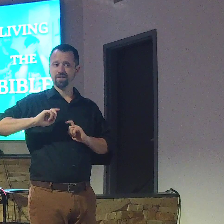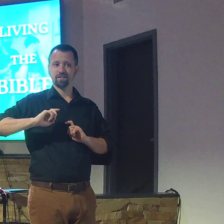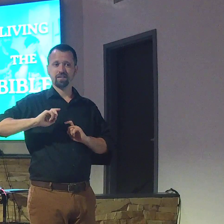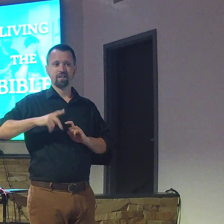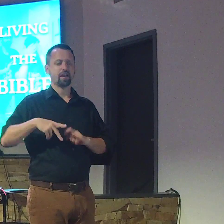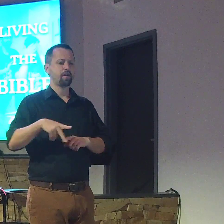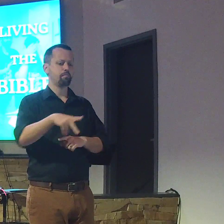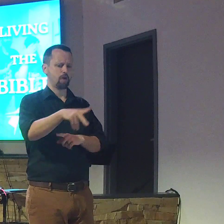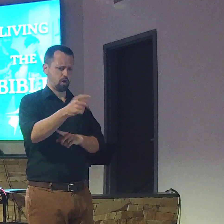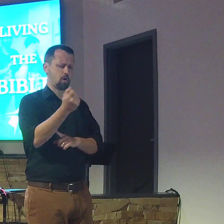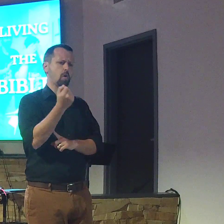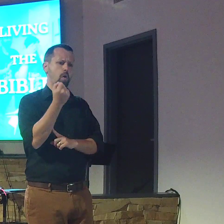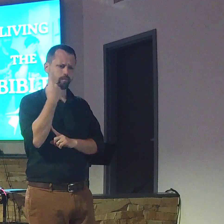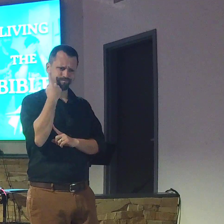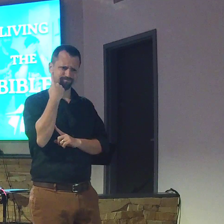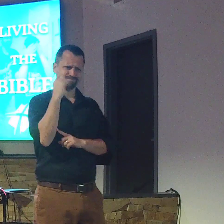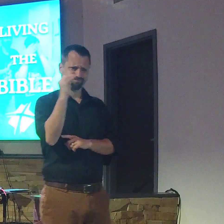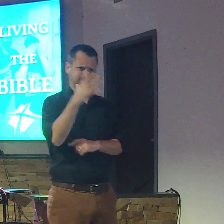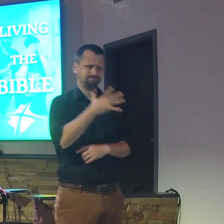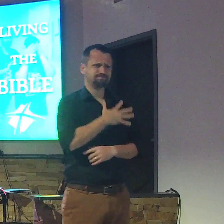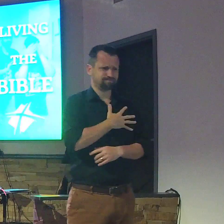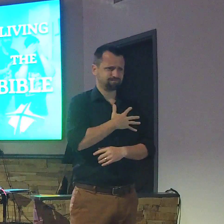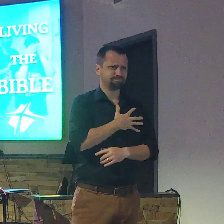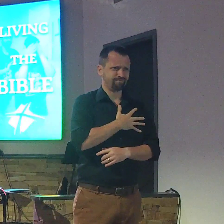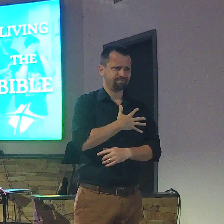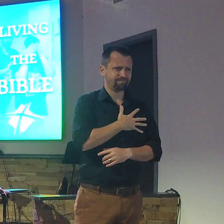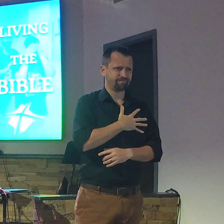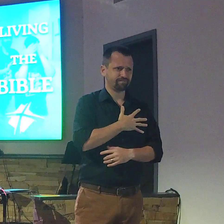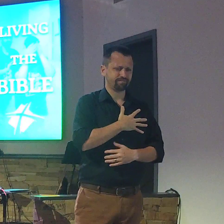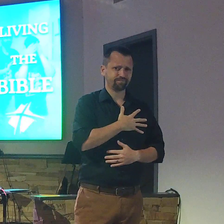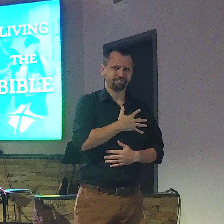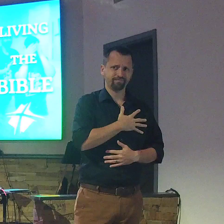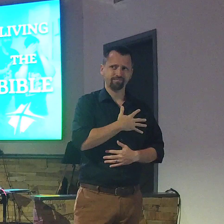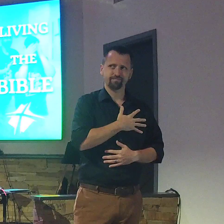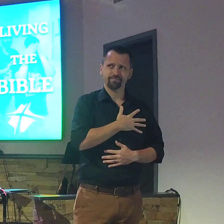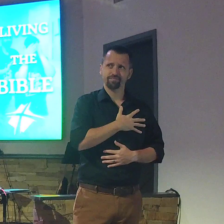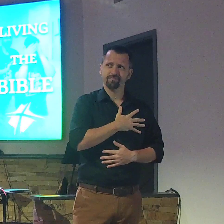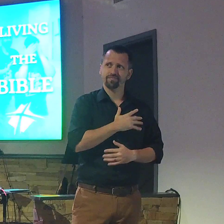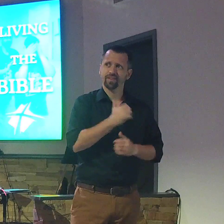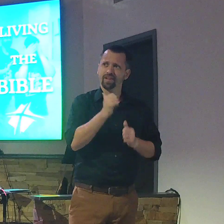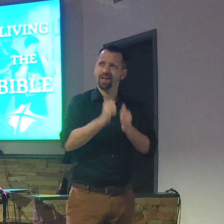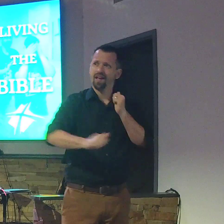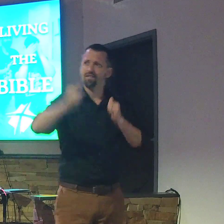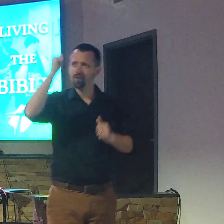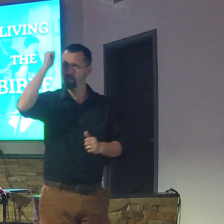really understand grace as we should. He said, to